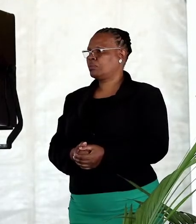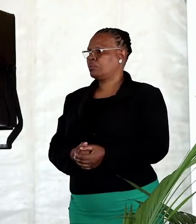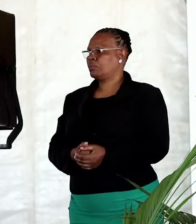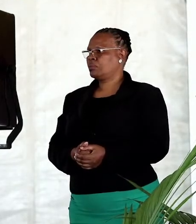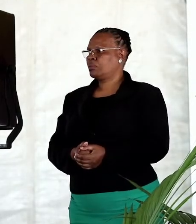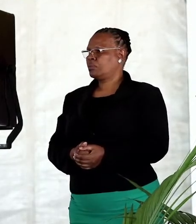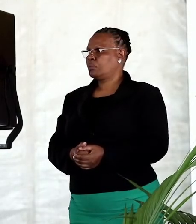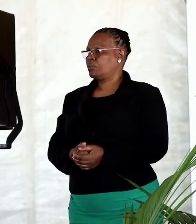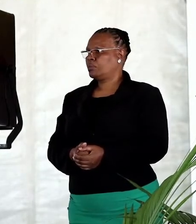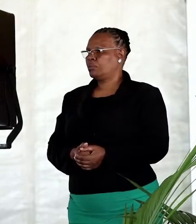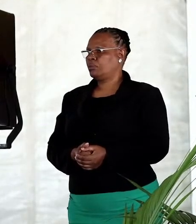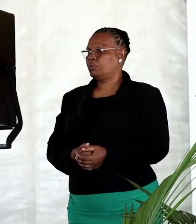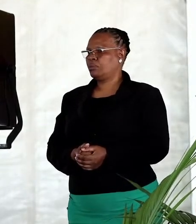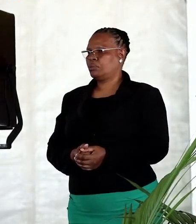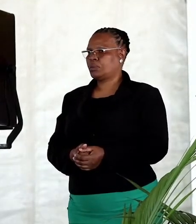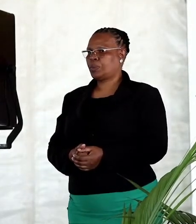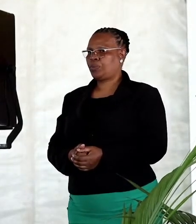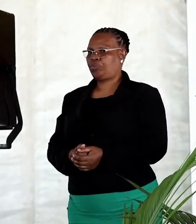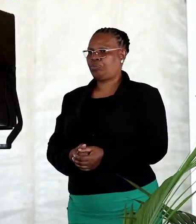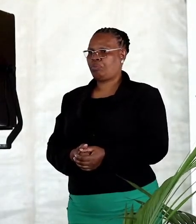lisuswe longi